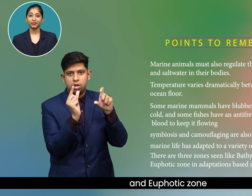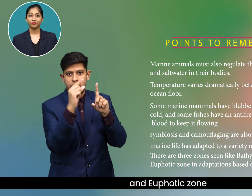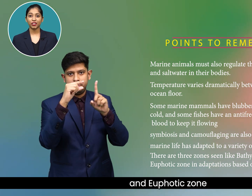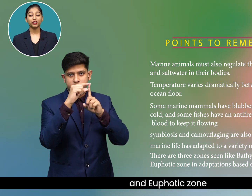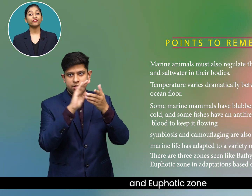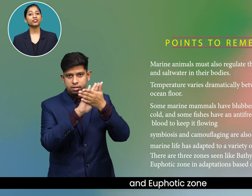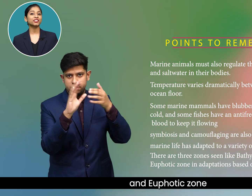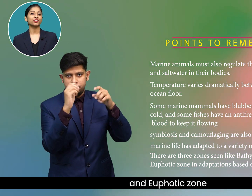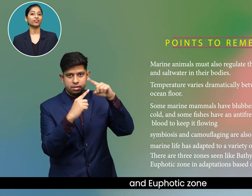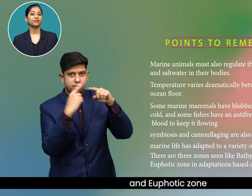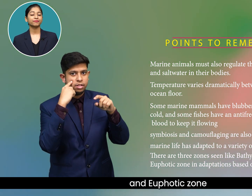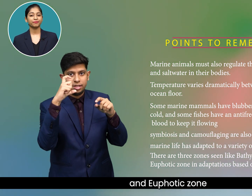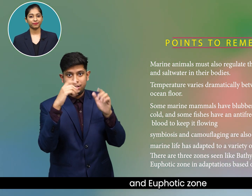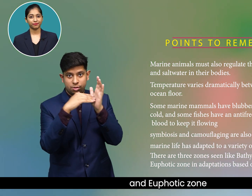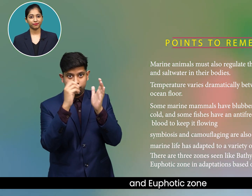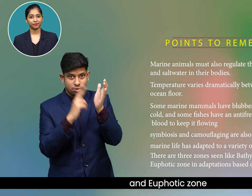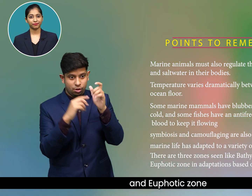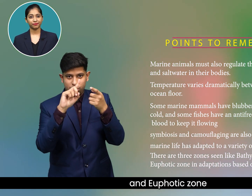and euphotic zone.